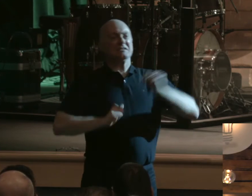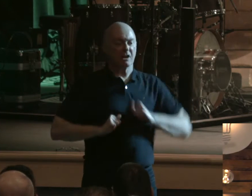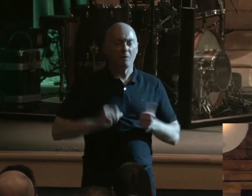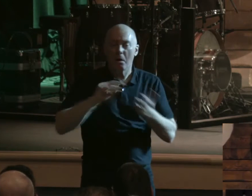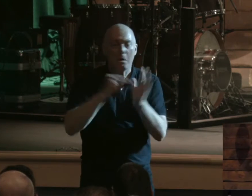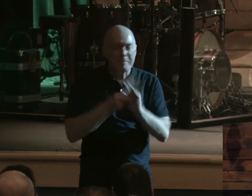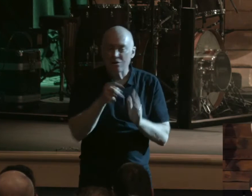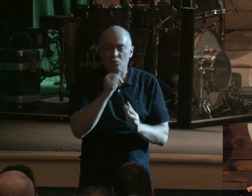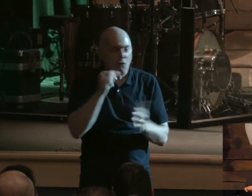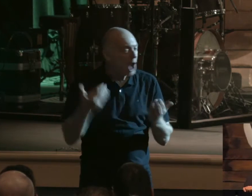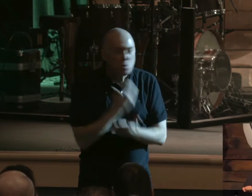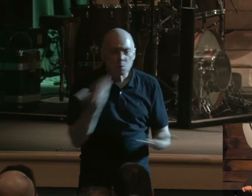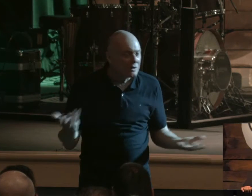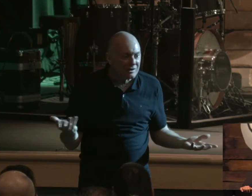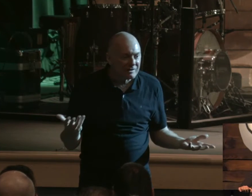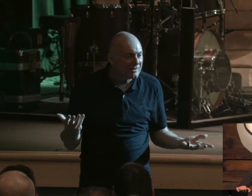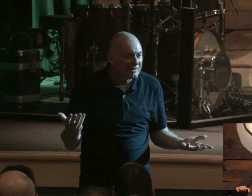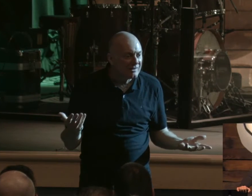evidence we're not made new.